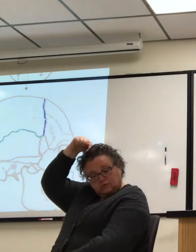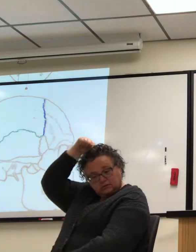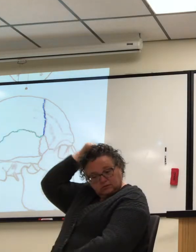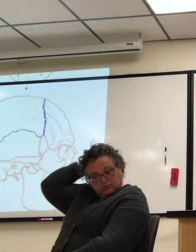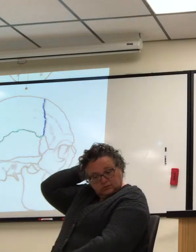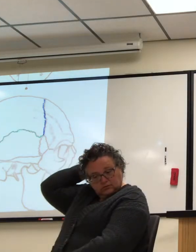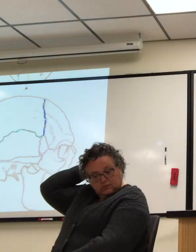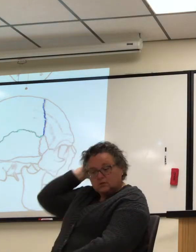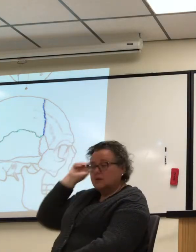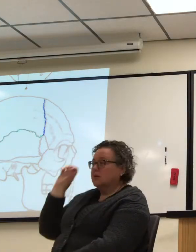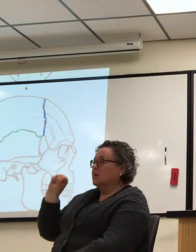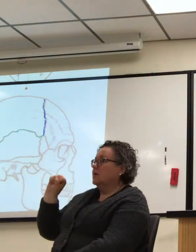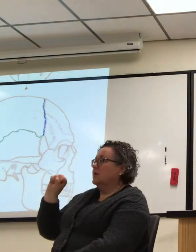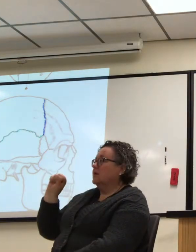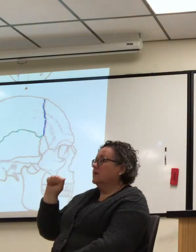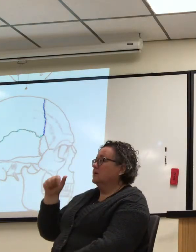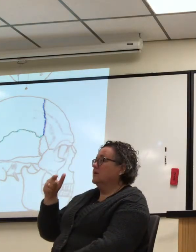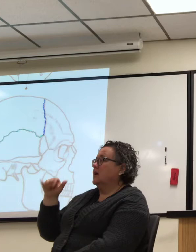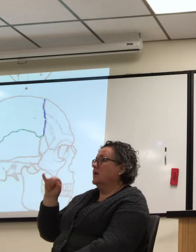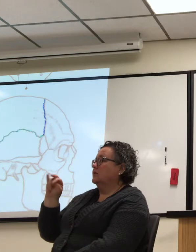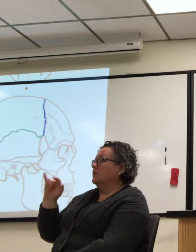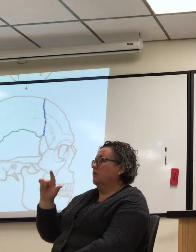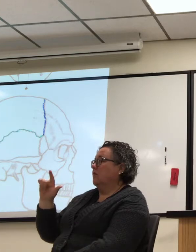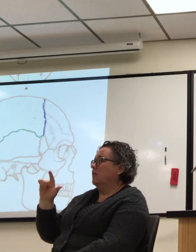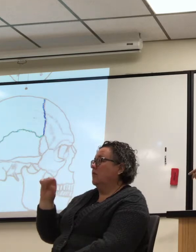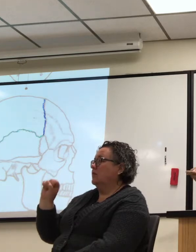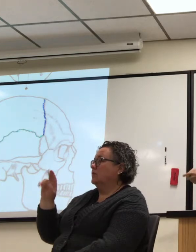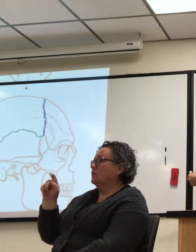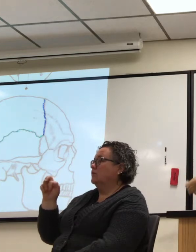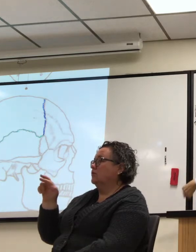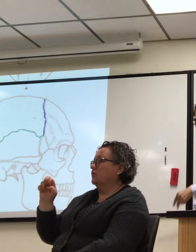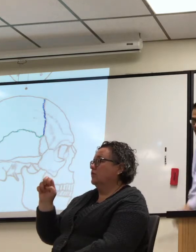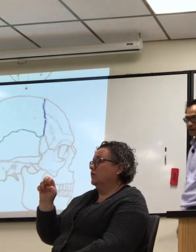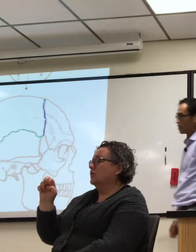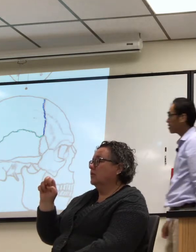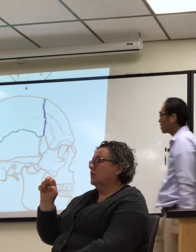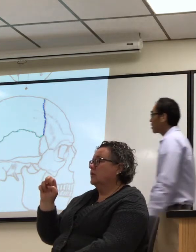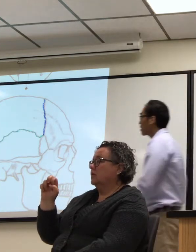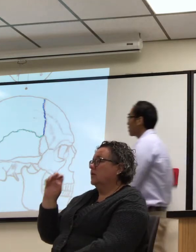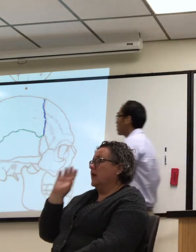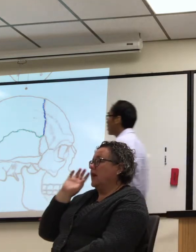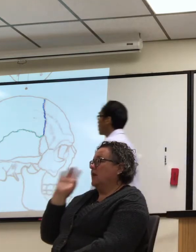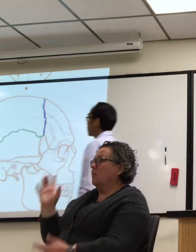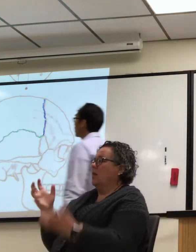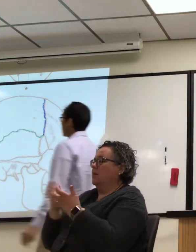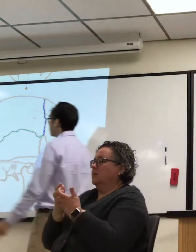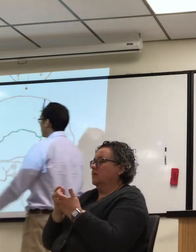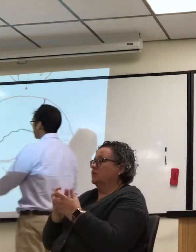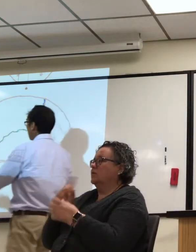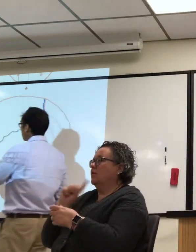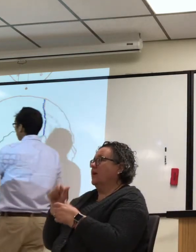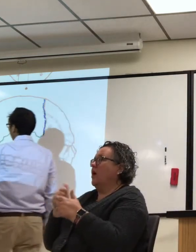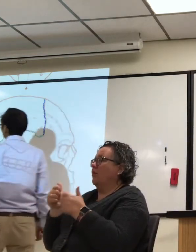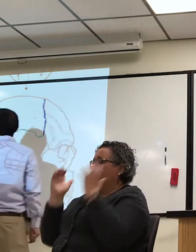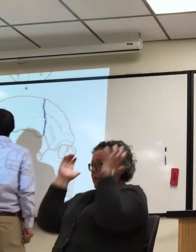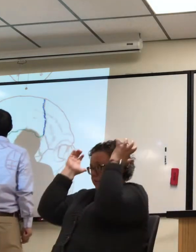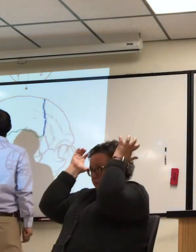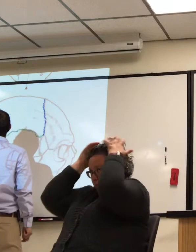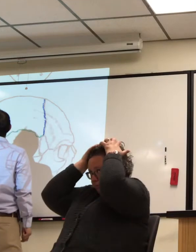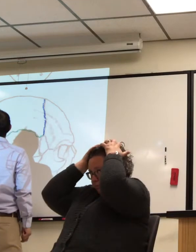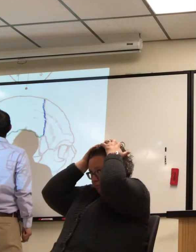it's going to form the Sagittal Suture. It's going to articulate with the Parietal Bone on the other side of the head. It's in the sagittal